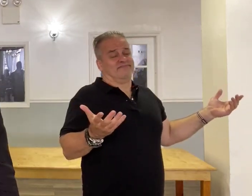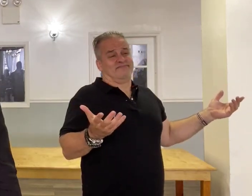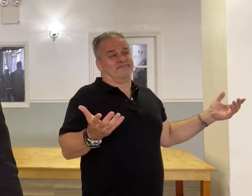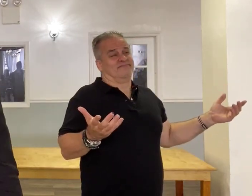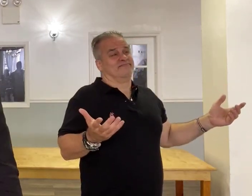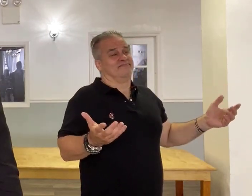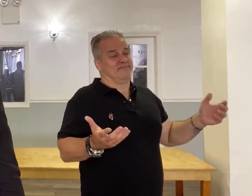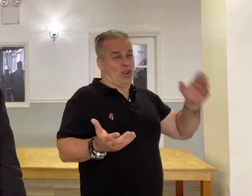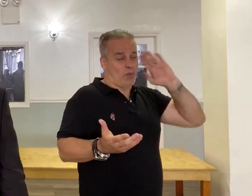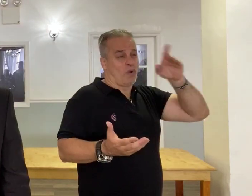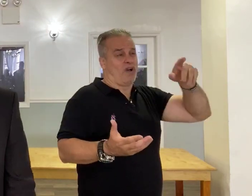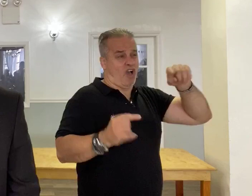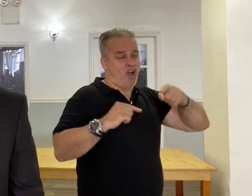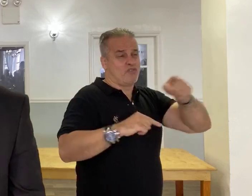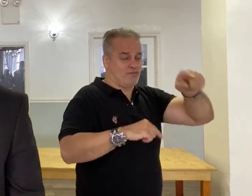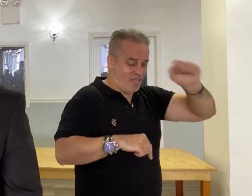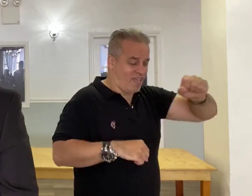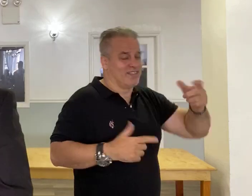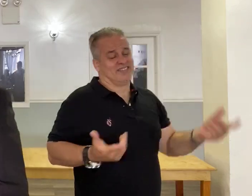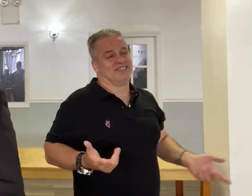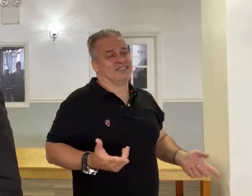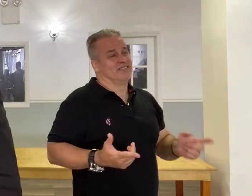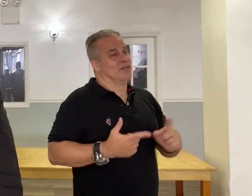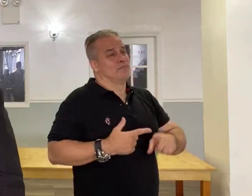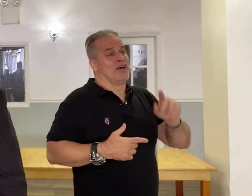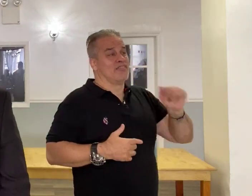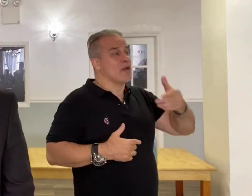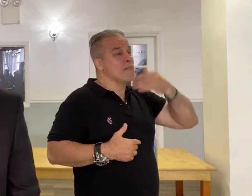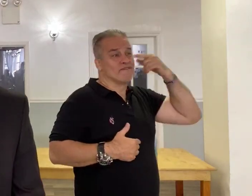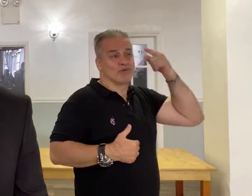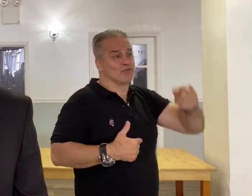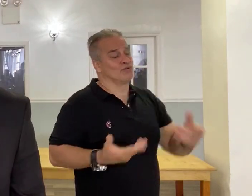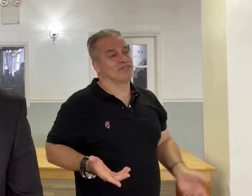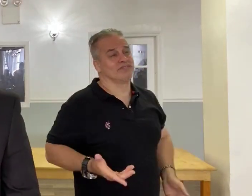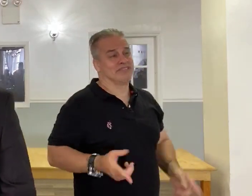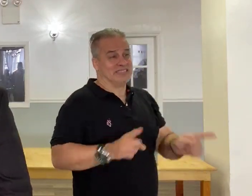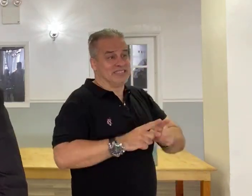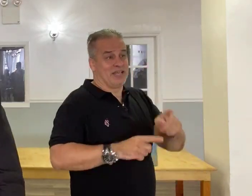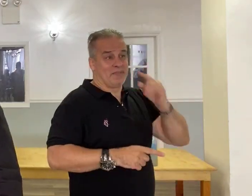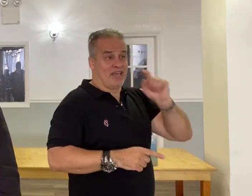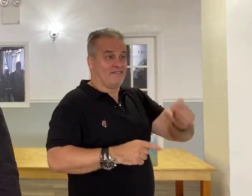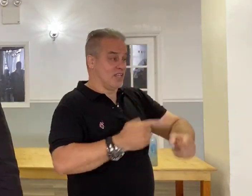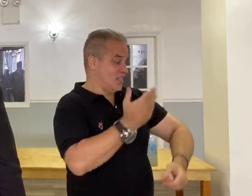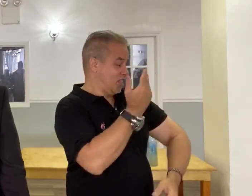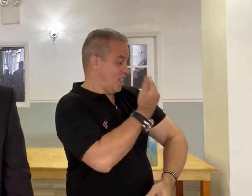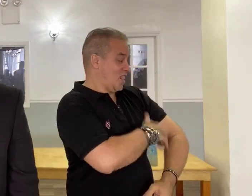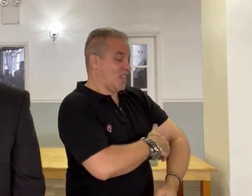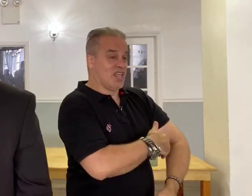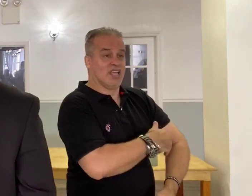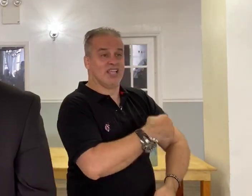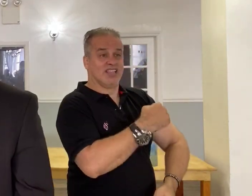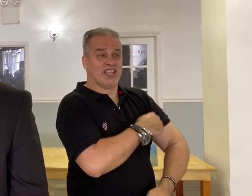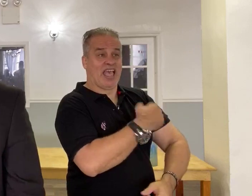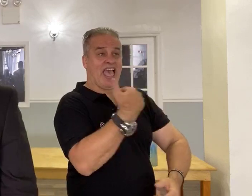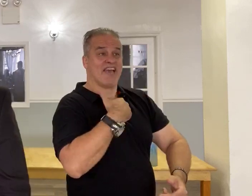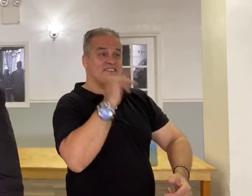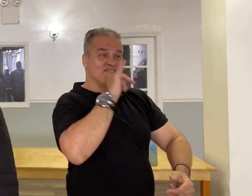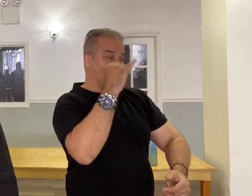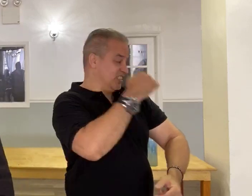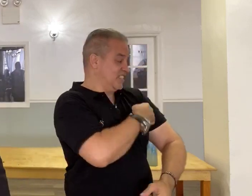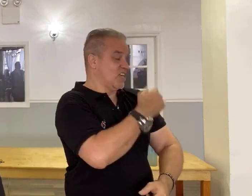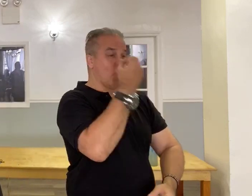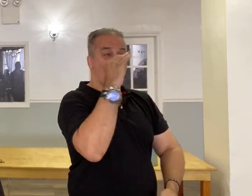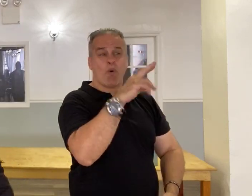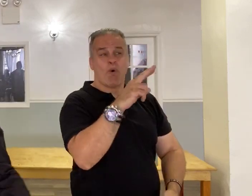hurts. You're not the same man that you were. You're not the same woman that you were. You're missing an arm. You're minus an